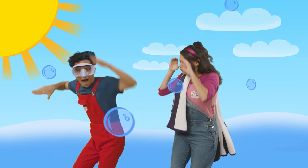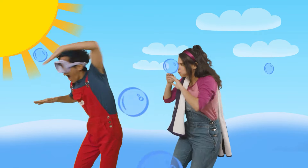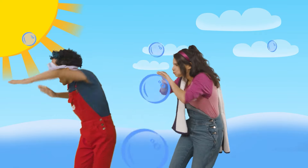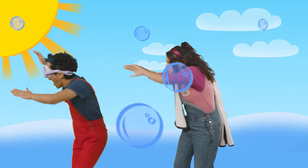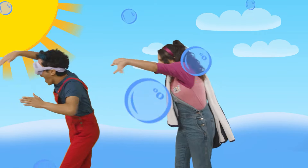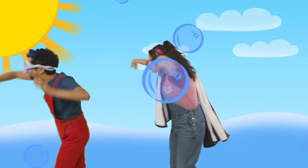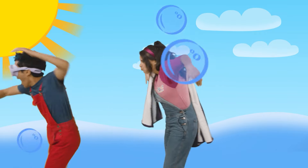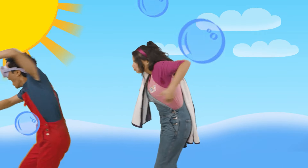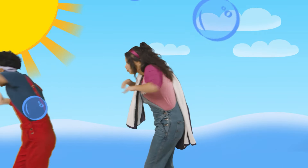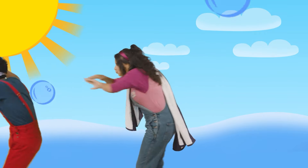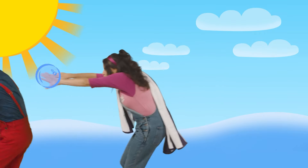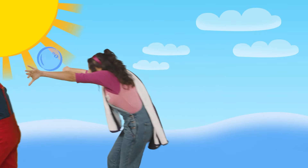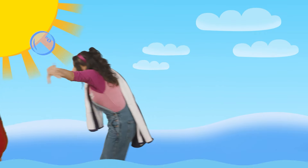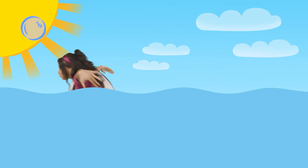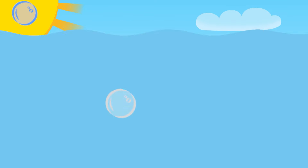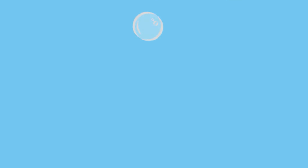Ooh.